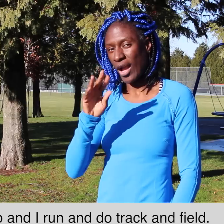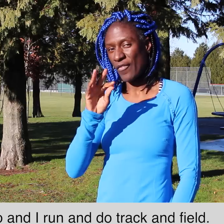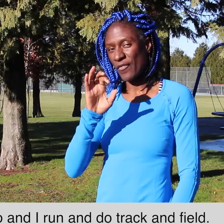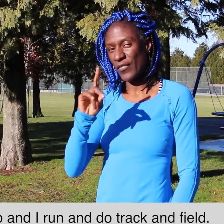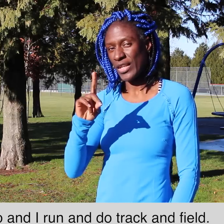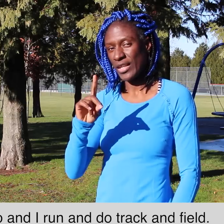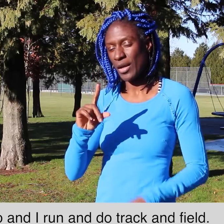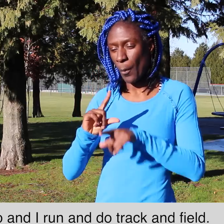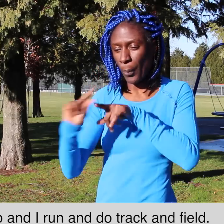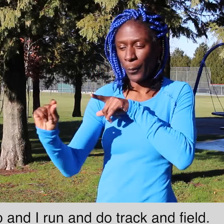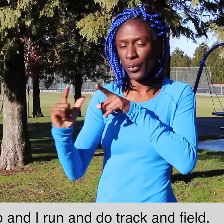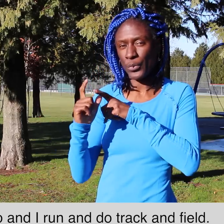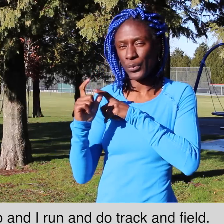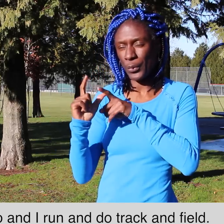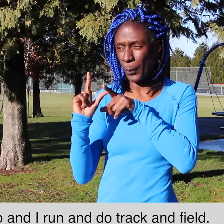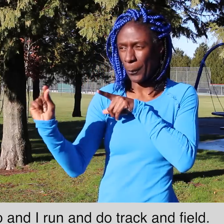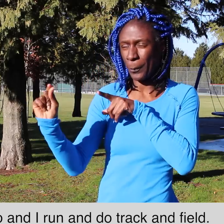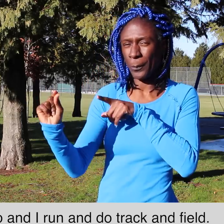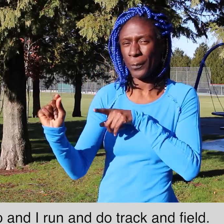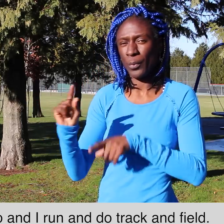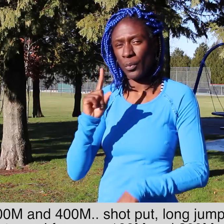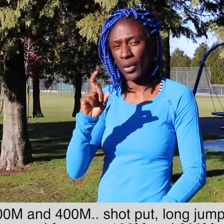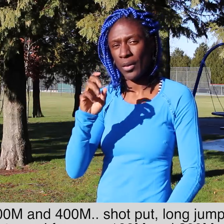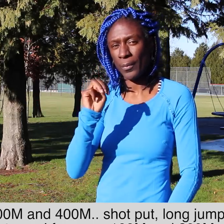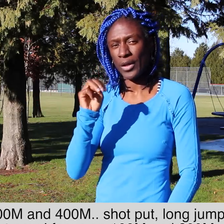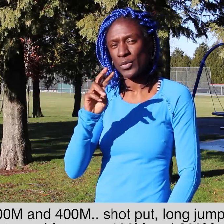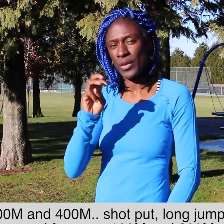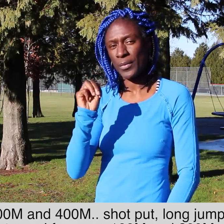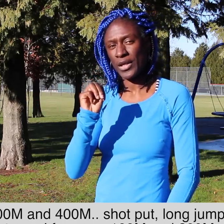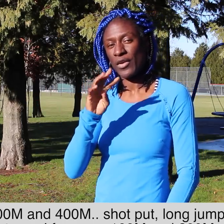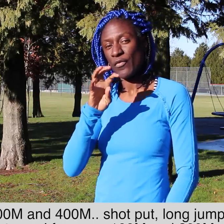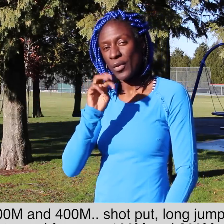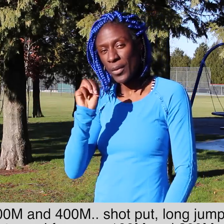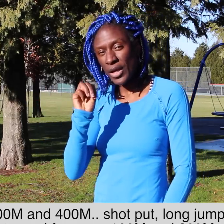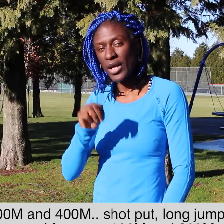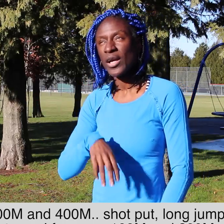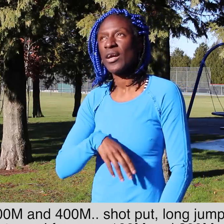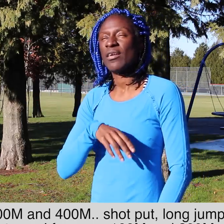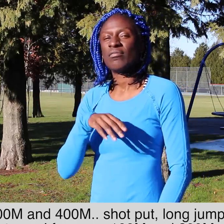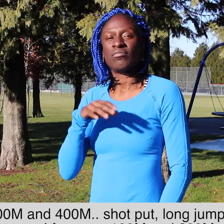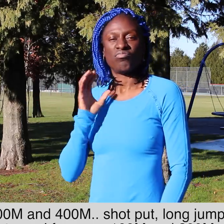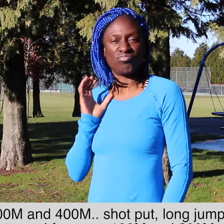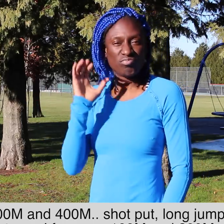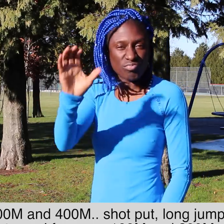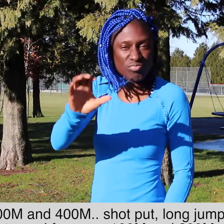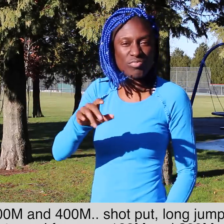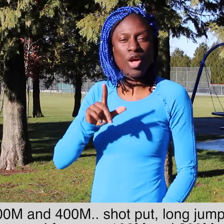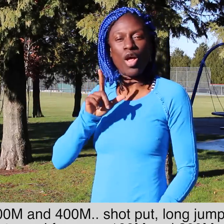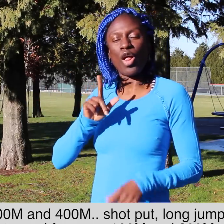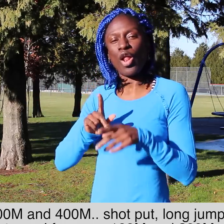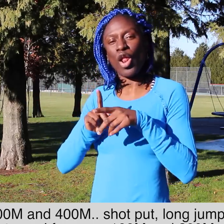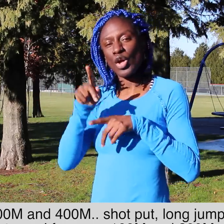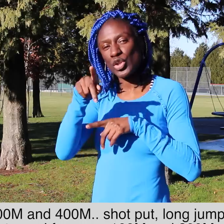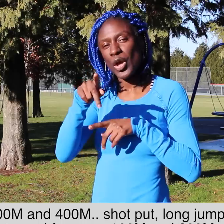I run and do track and field. I've done the 100 meter, 200 meter, 400